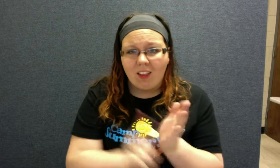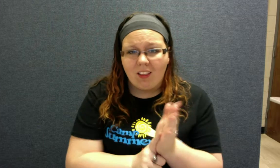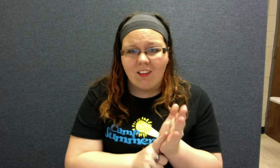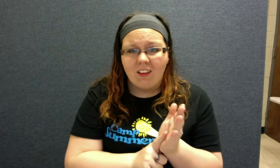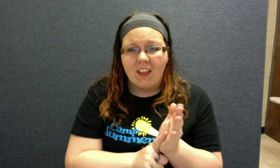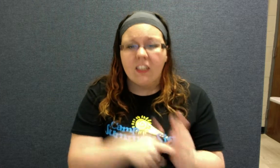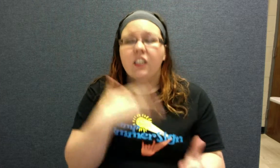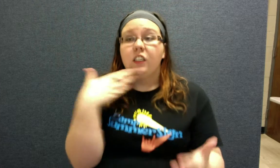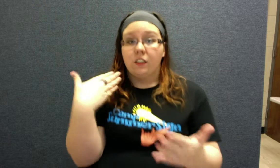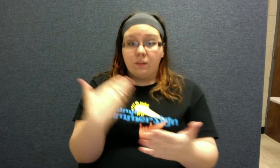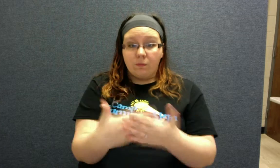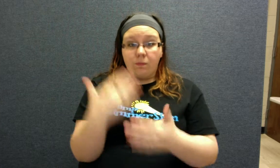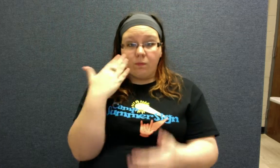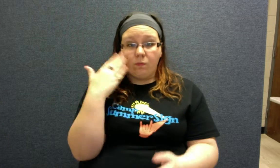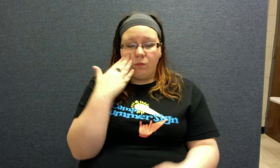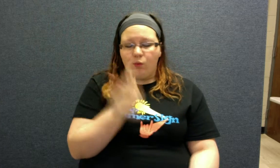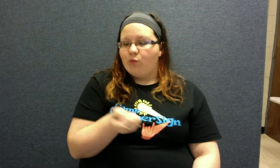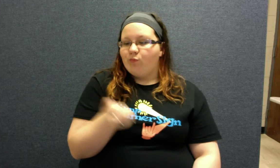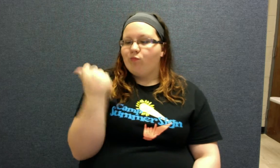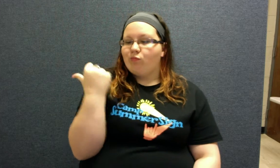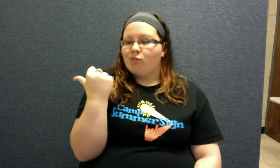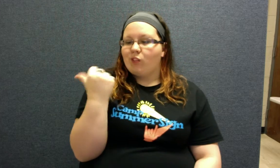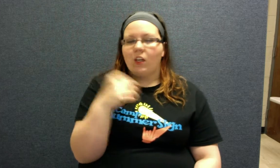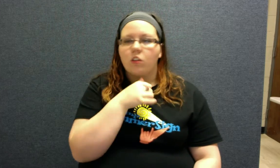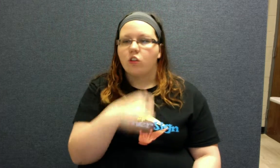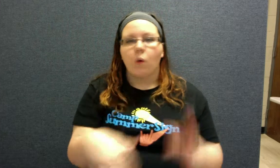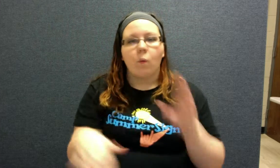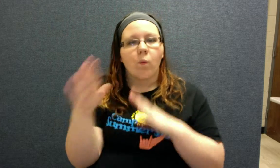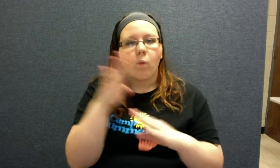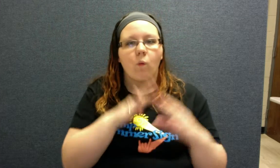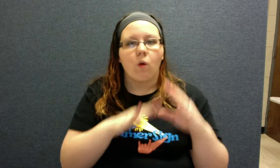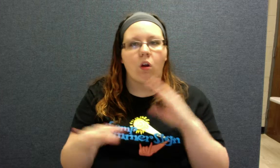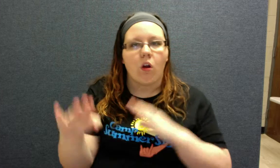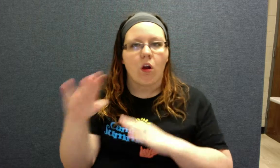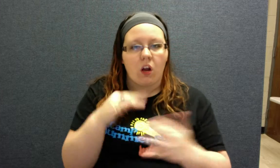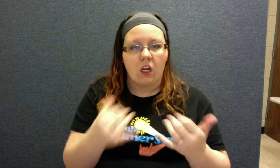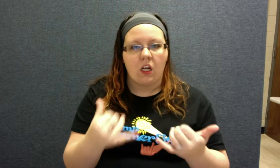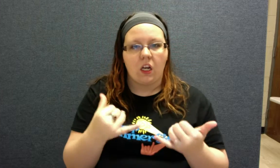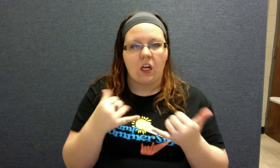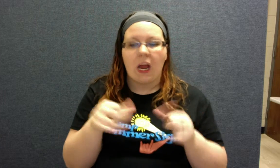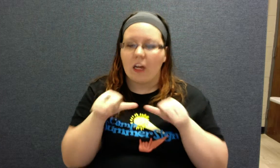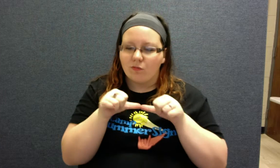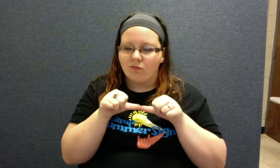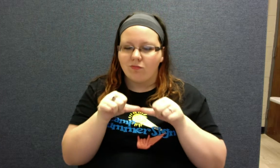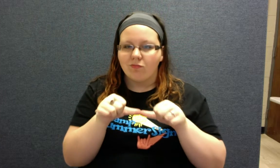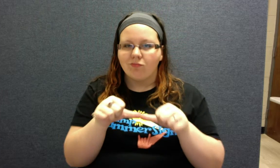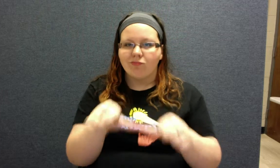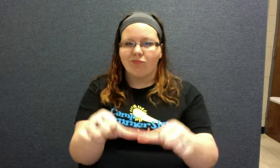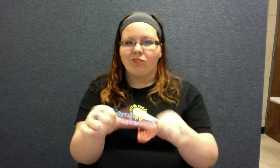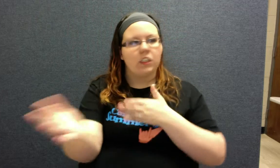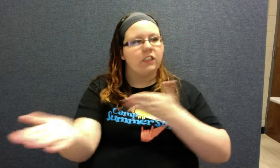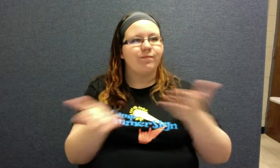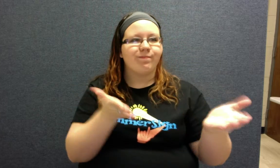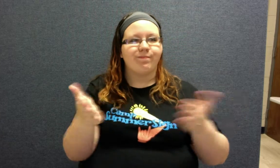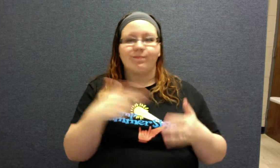that once it was repealed, that's one less thing I had to worry about. I could continue doing what I love and serving my country without the fear of